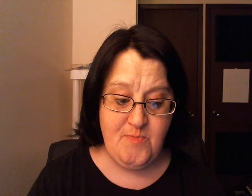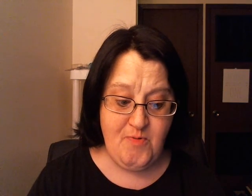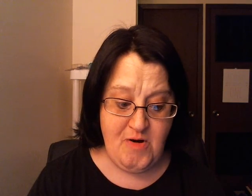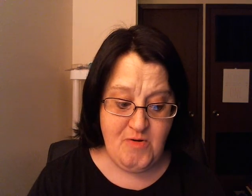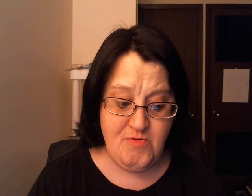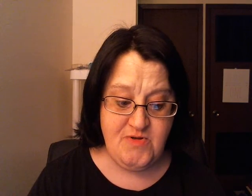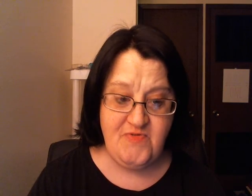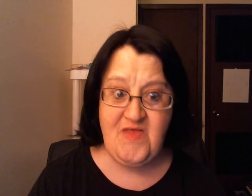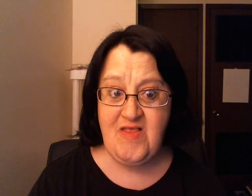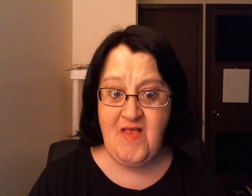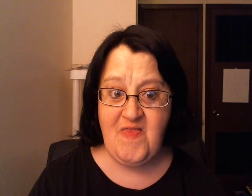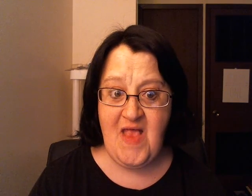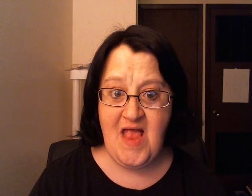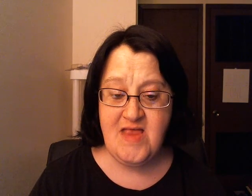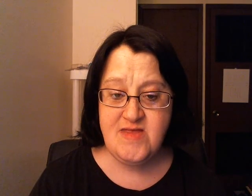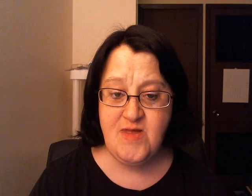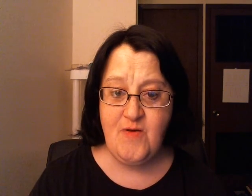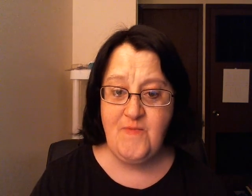the prayers and things like that. So,